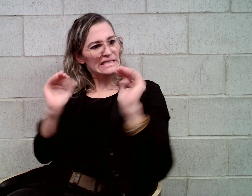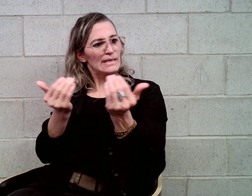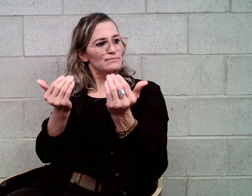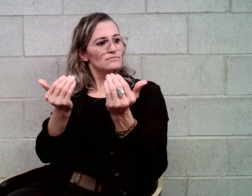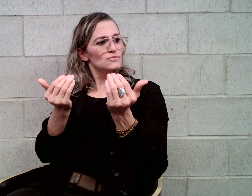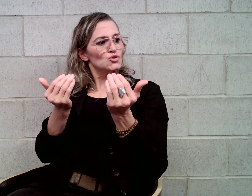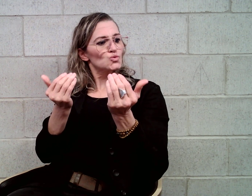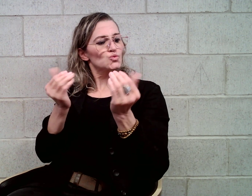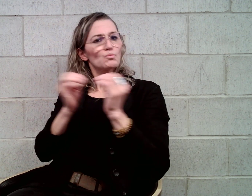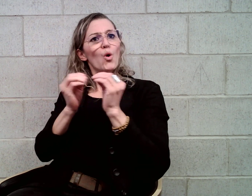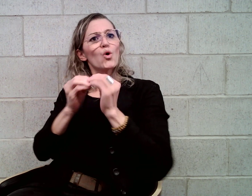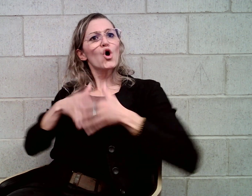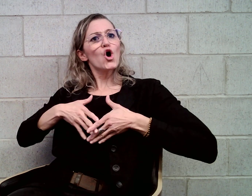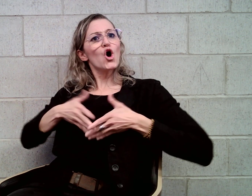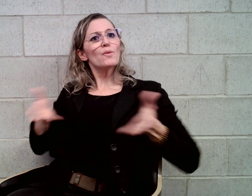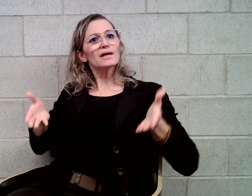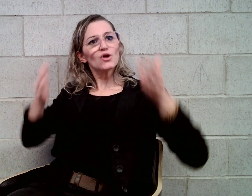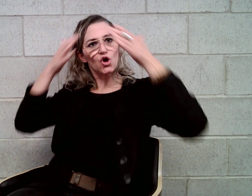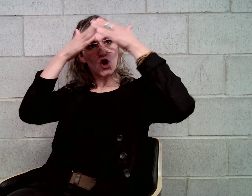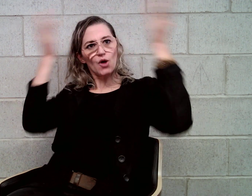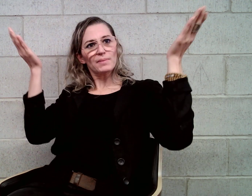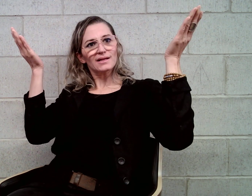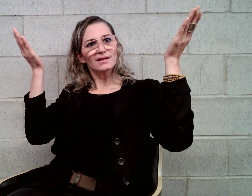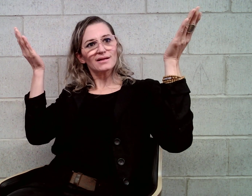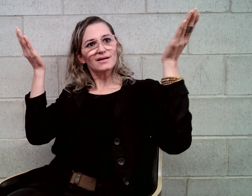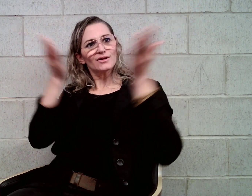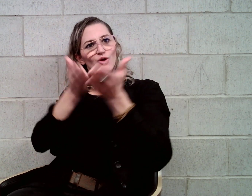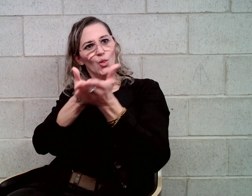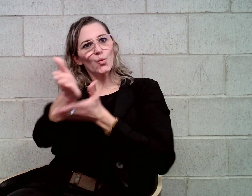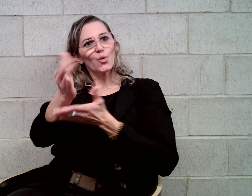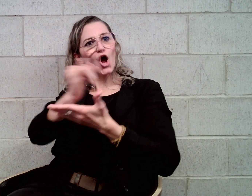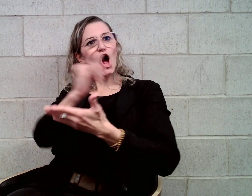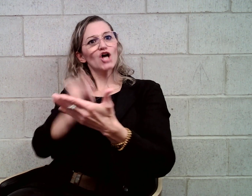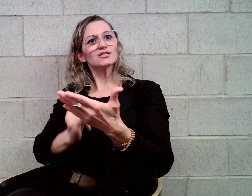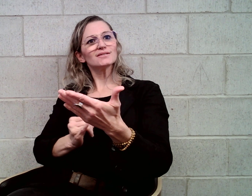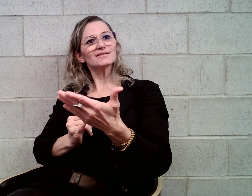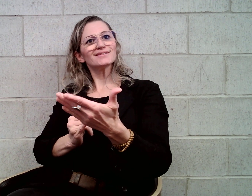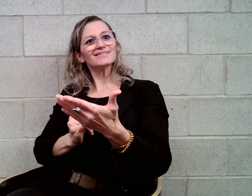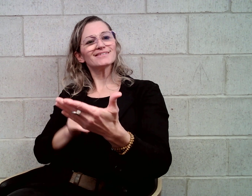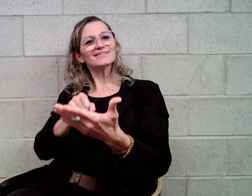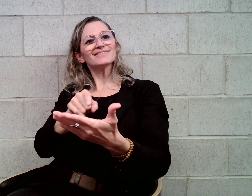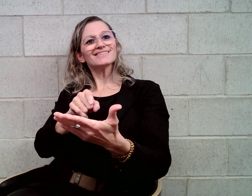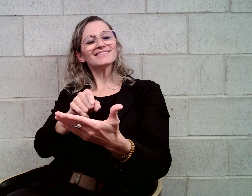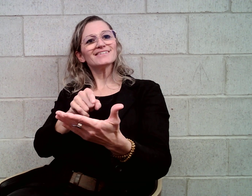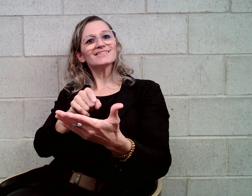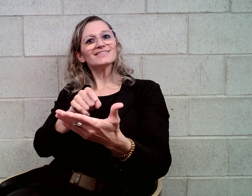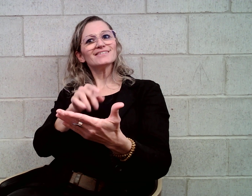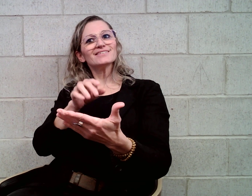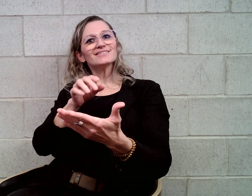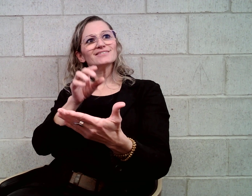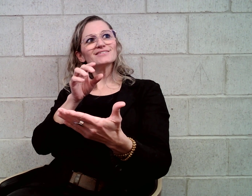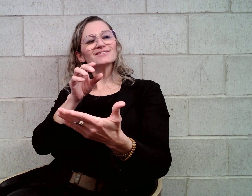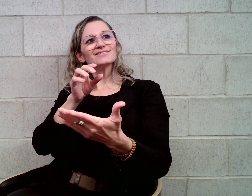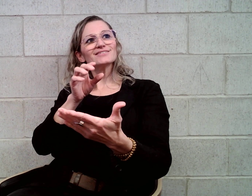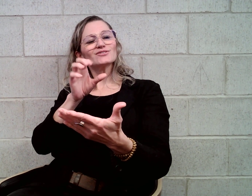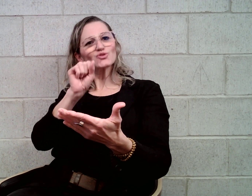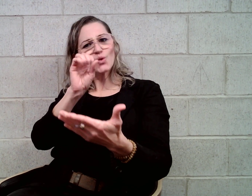people seem sometimes to be able to be more open in their hearts and their